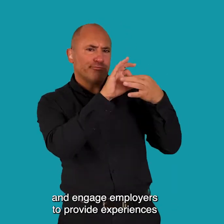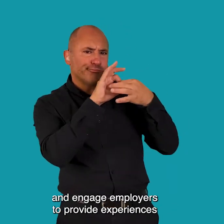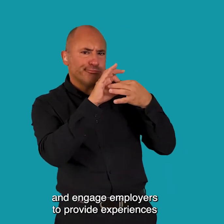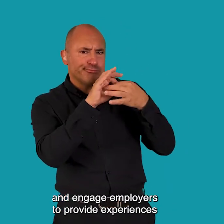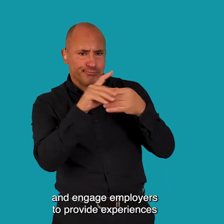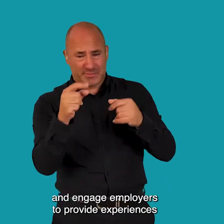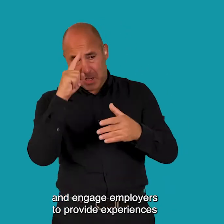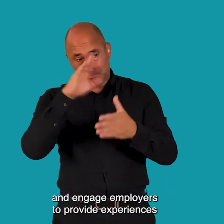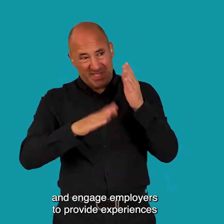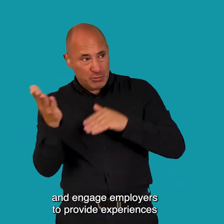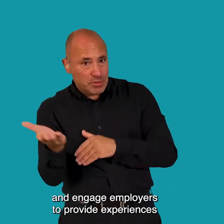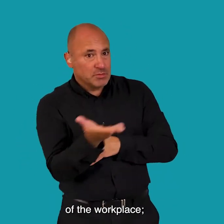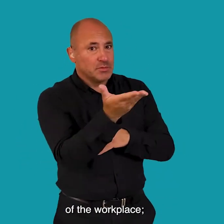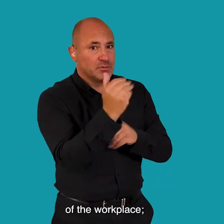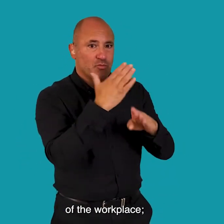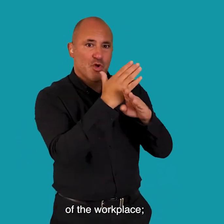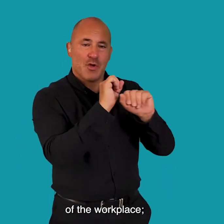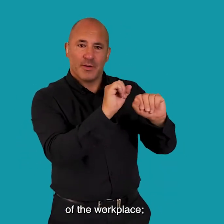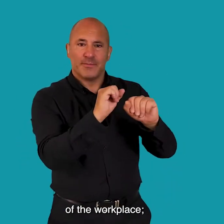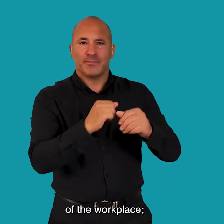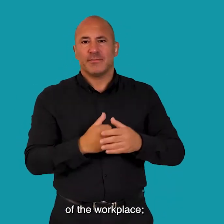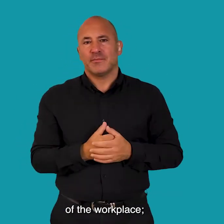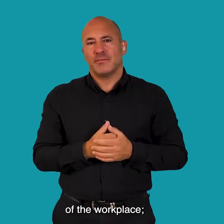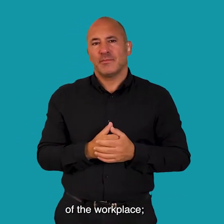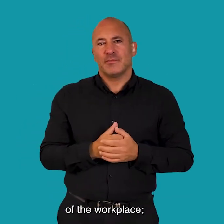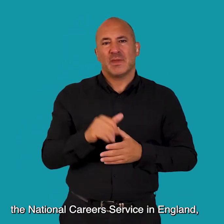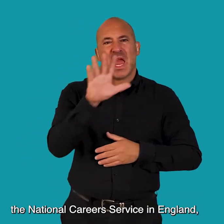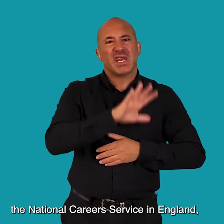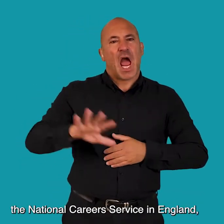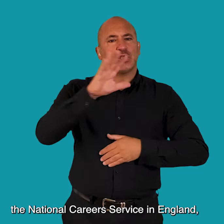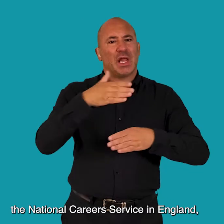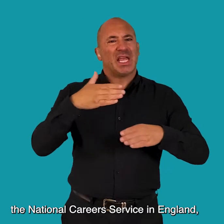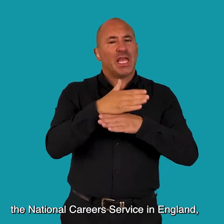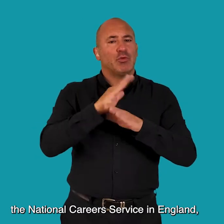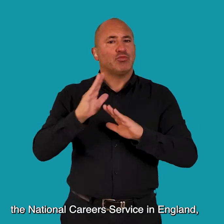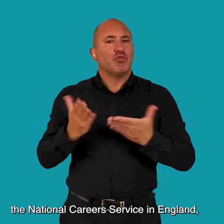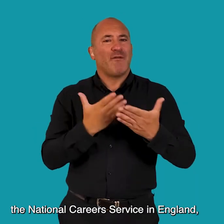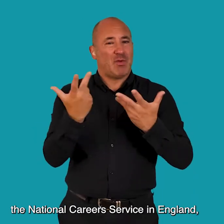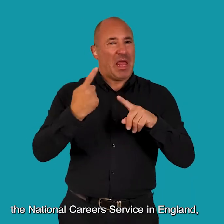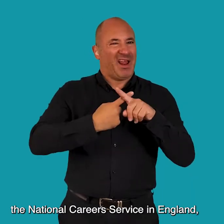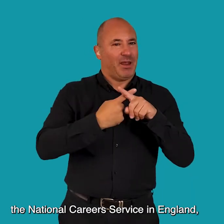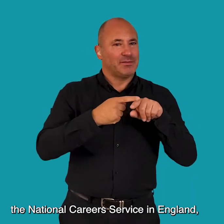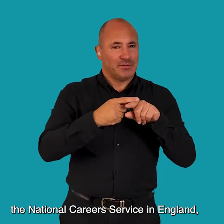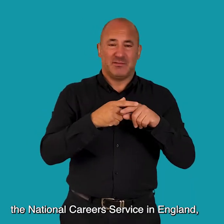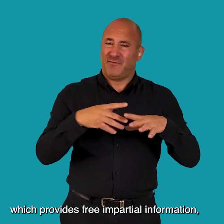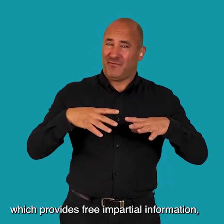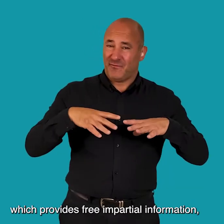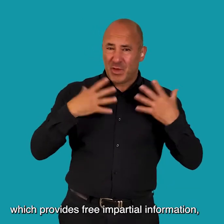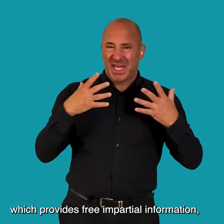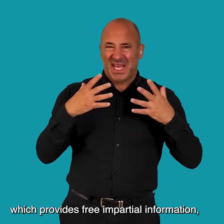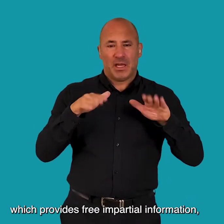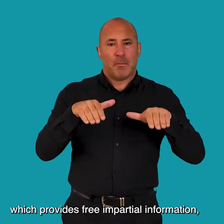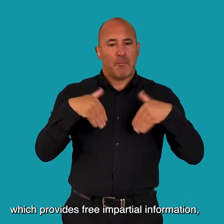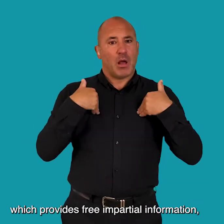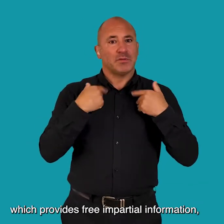provide experiences of the workplace. The National Careers Service in England, which provides free,